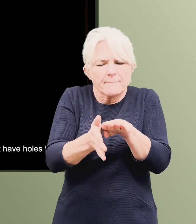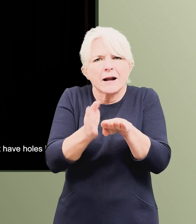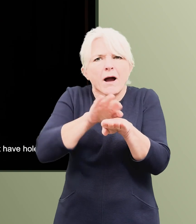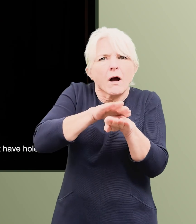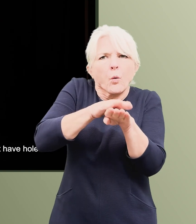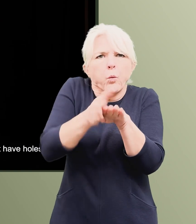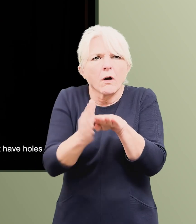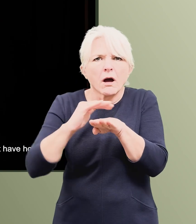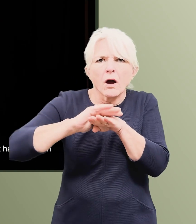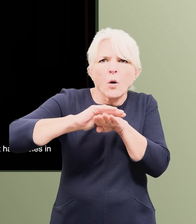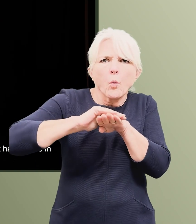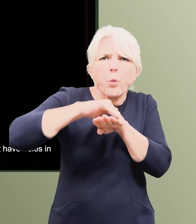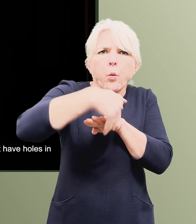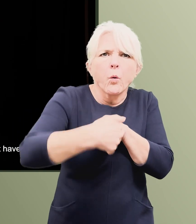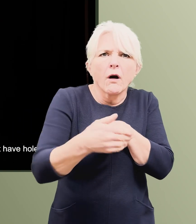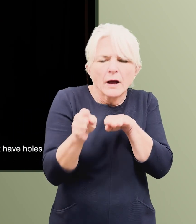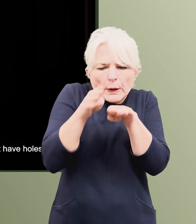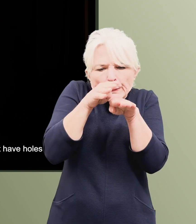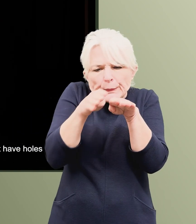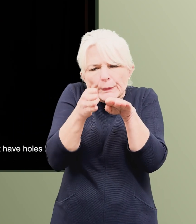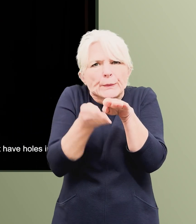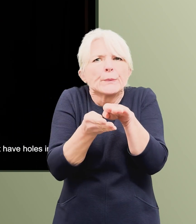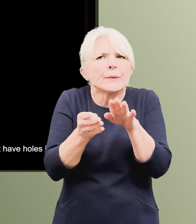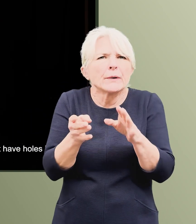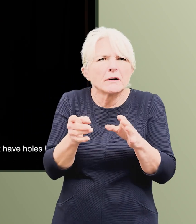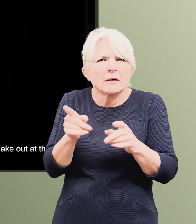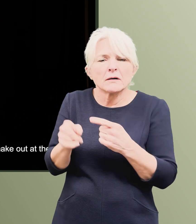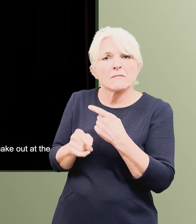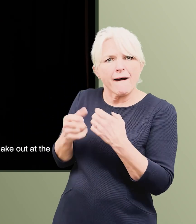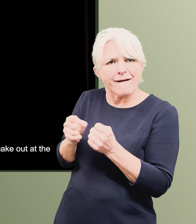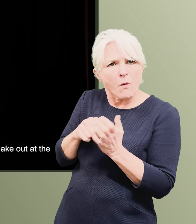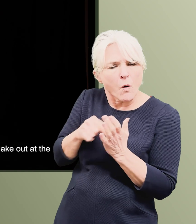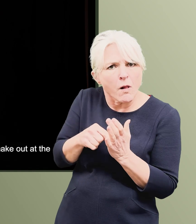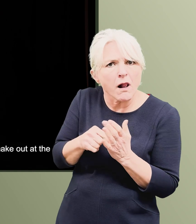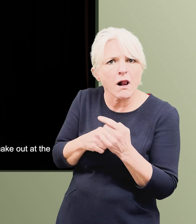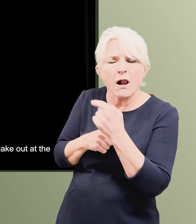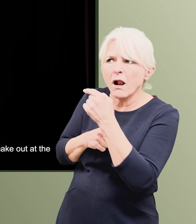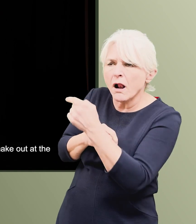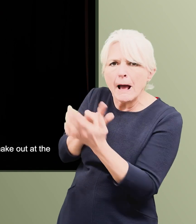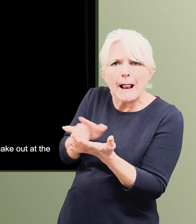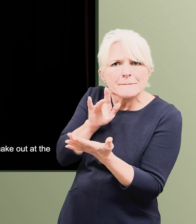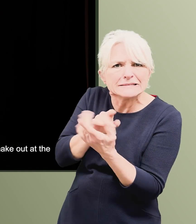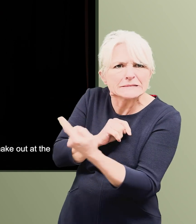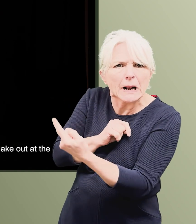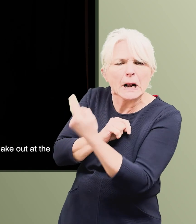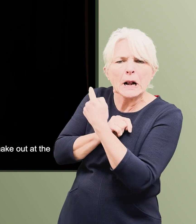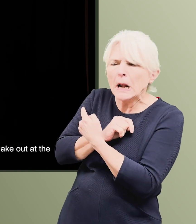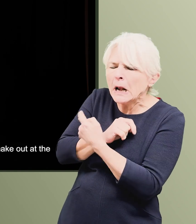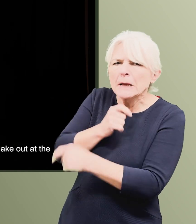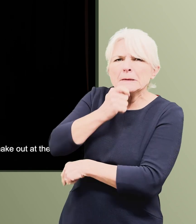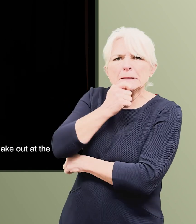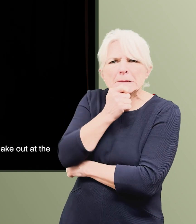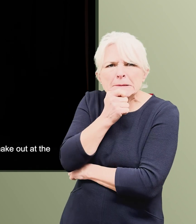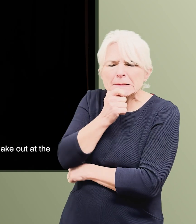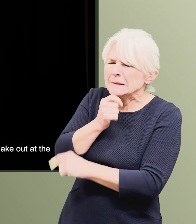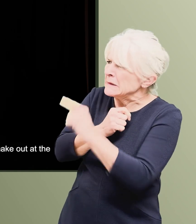The bottom left and bottom right have holes in the middle, and then this one has a series of fine carvings, which we can't quite